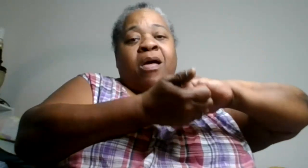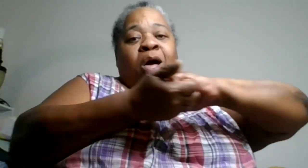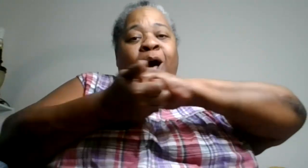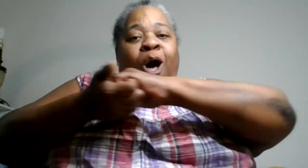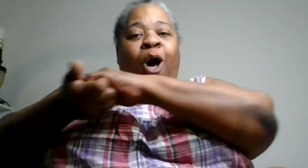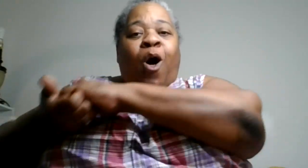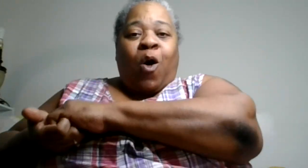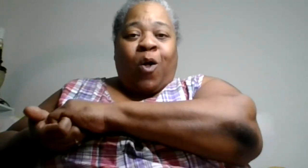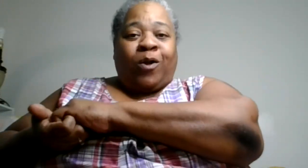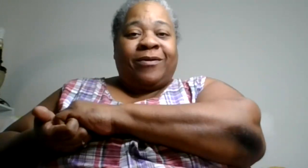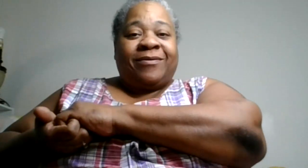Haul.